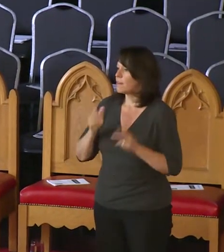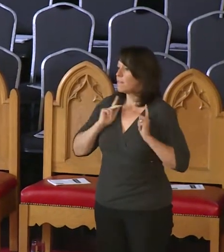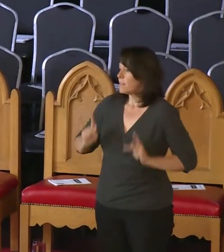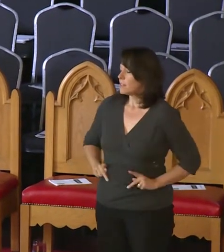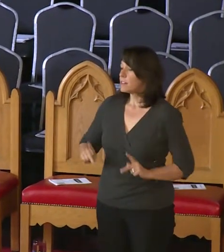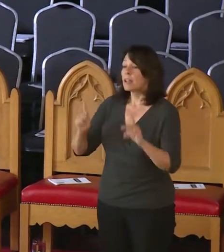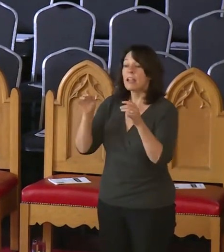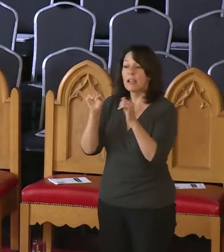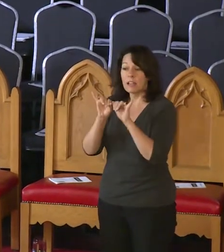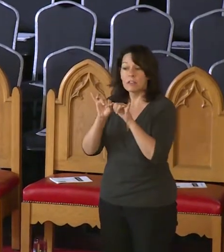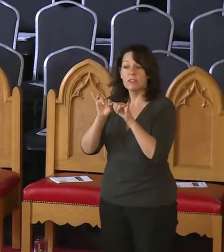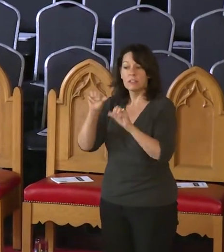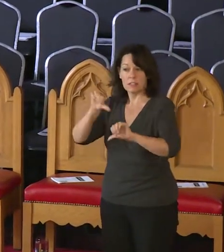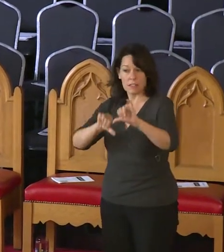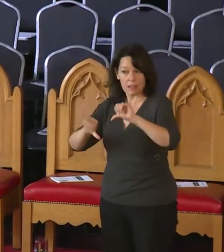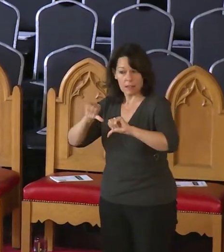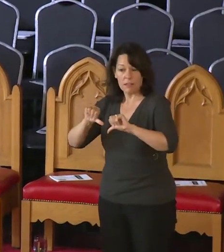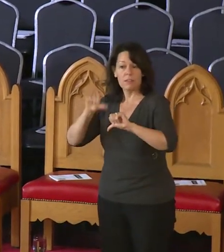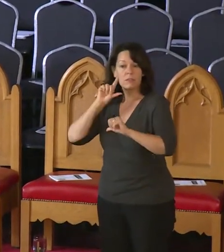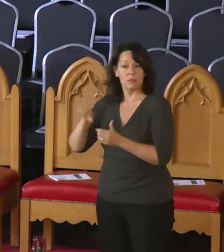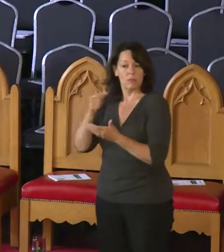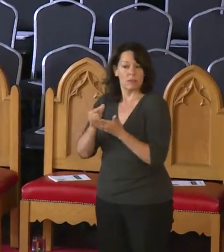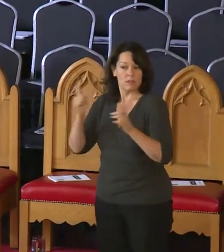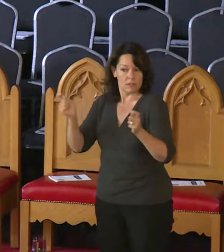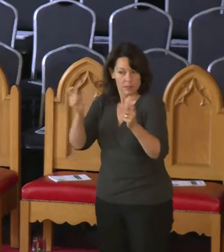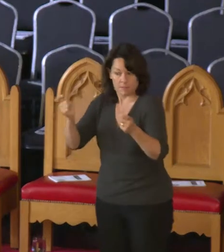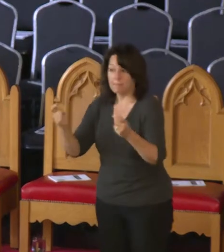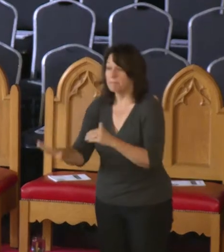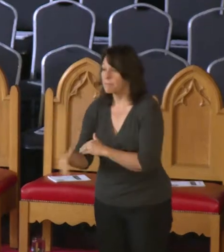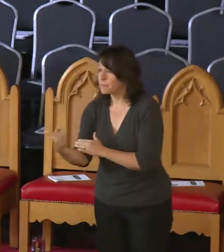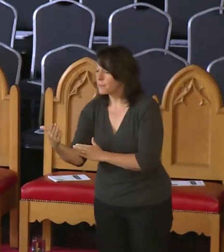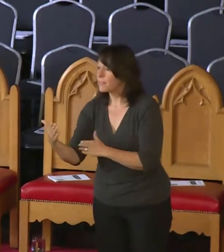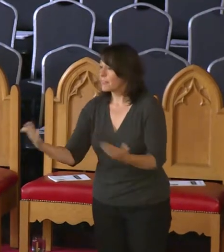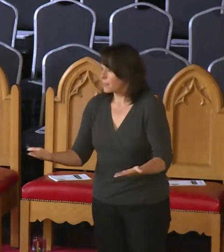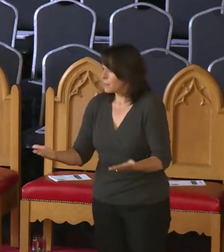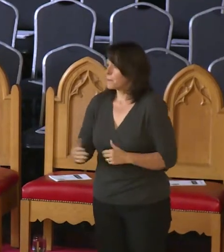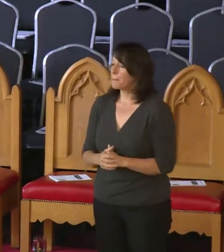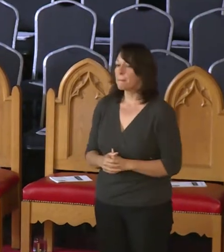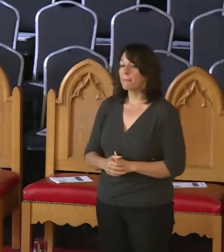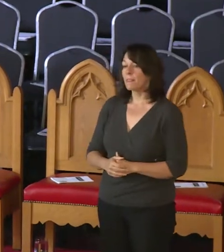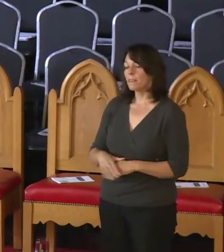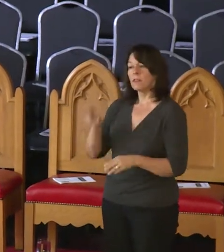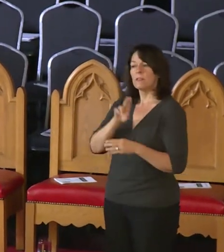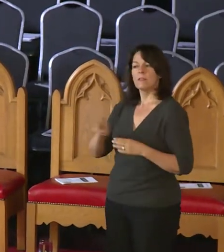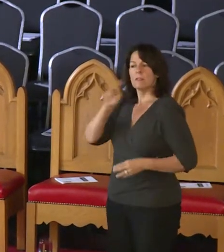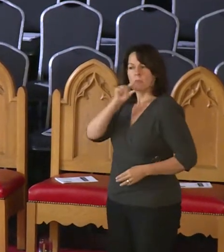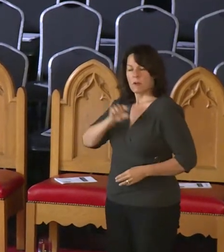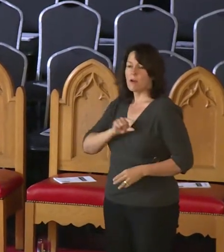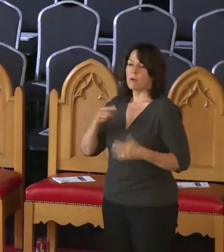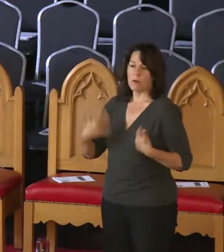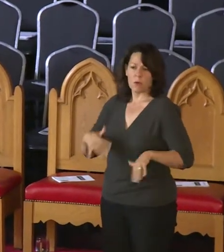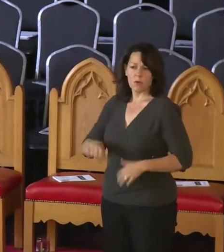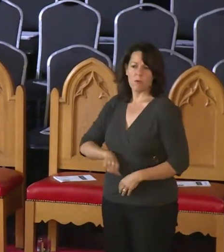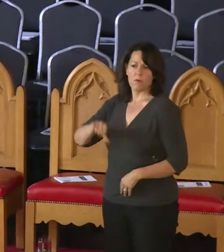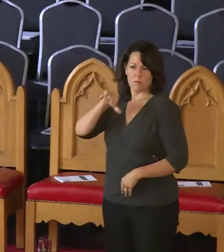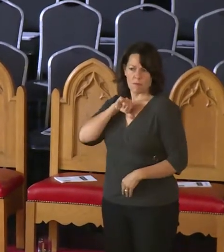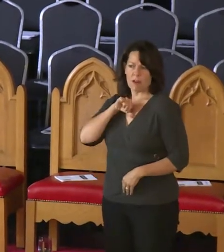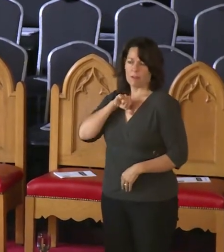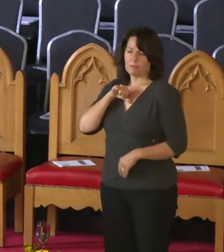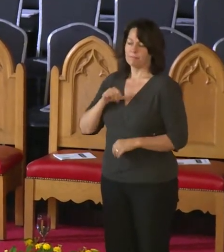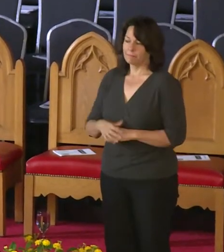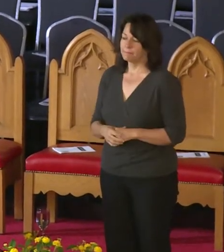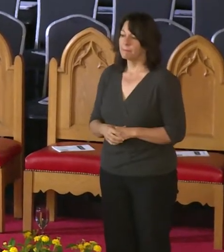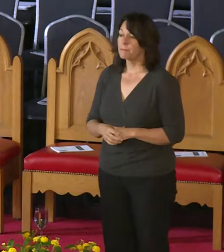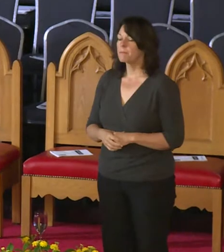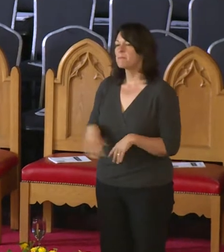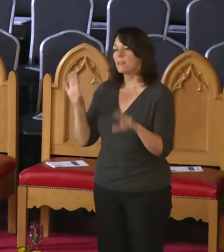Engineering Science Convocation Ceremony this morning. The University of Guelph is honored by our graduates, and we take great pride in this convocation.